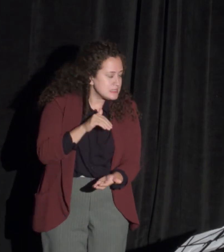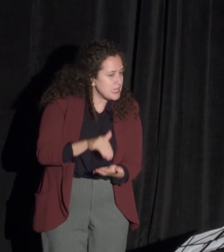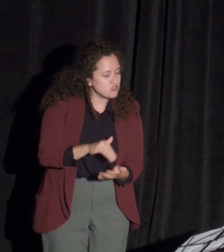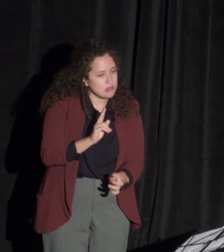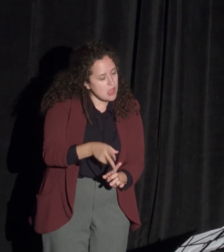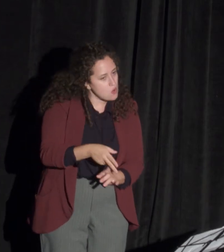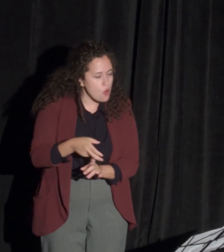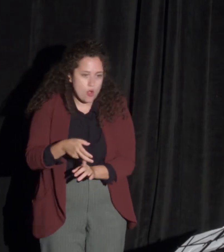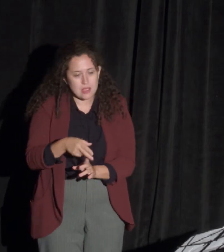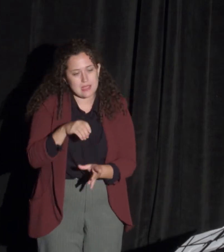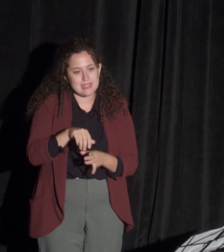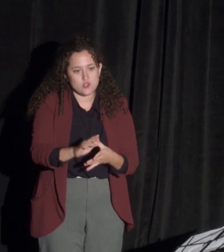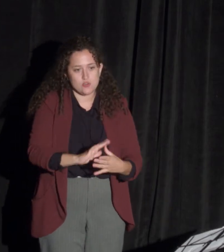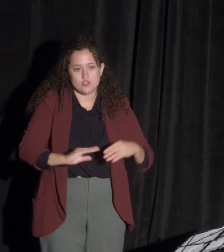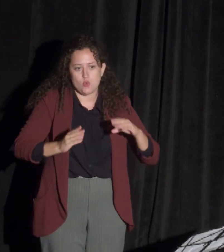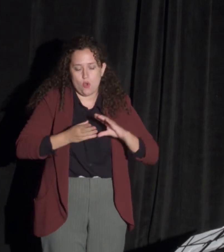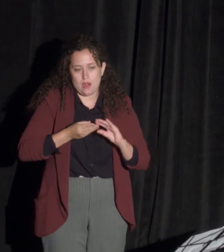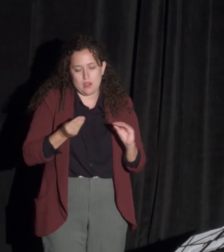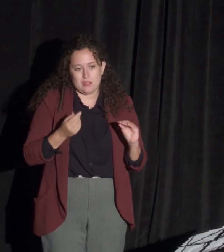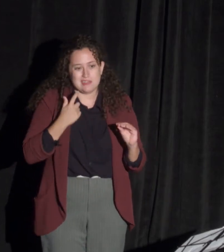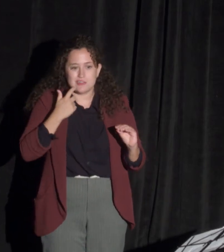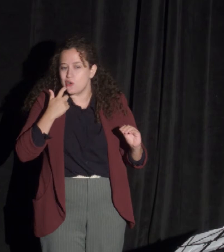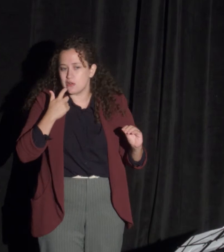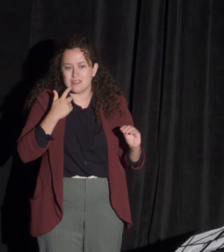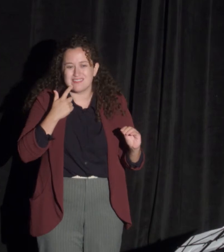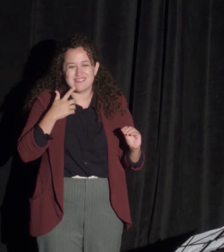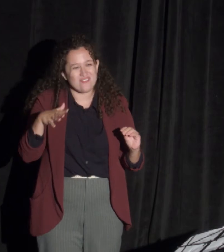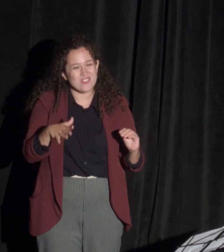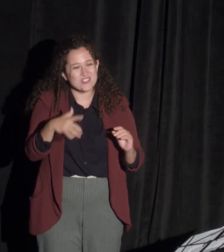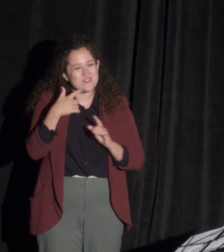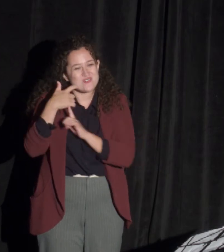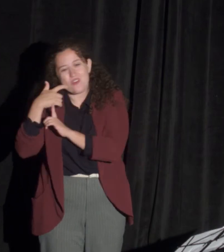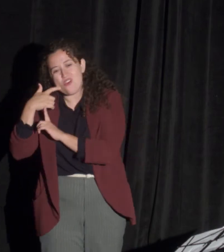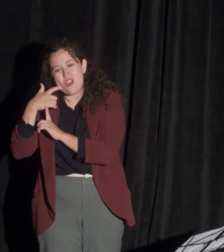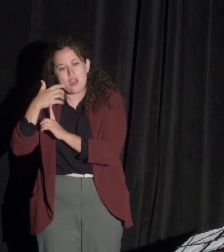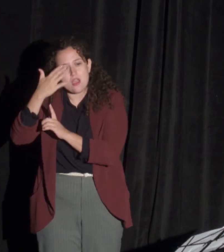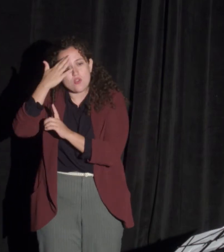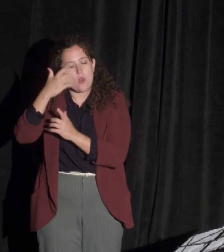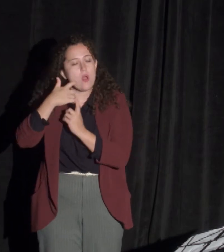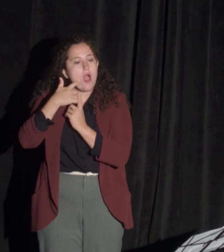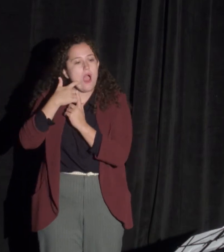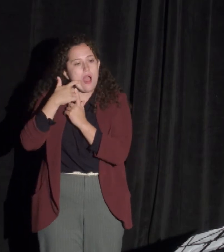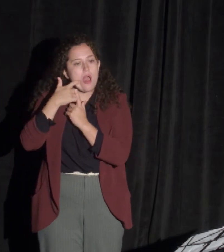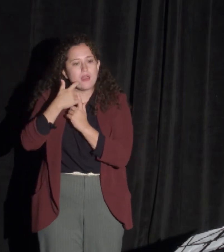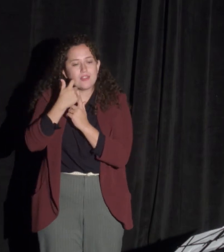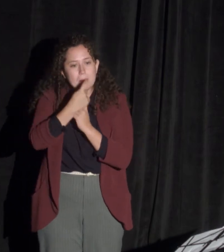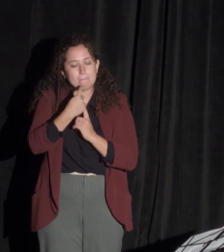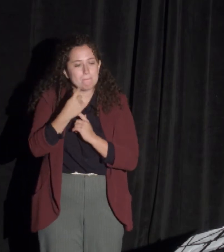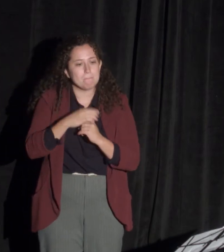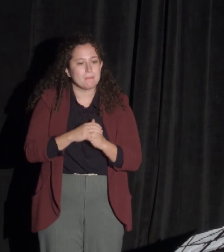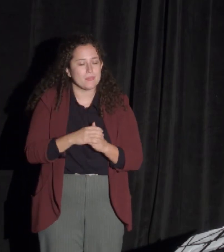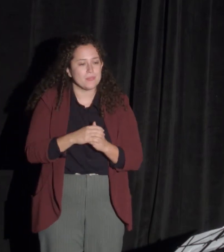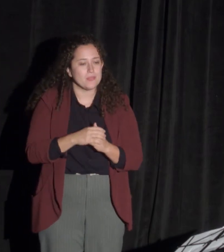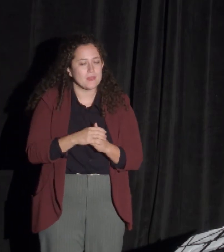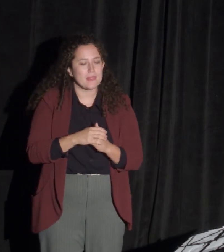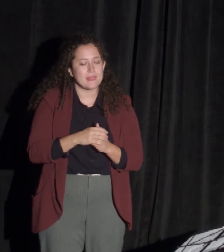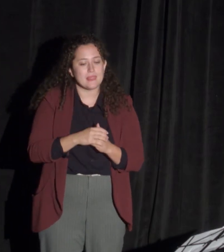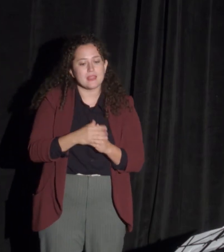story, a fish hook, the kind that gets caught in the lip. Lamanna is writing about the meeting of the Inca